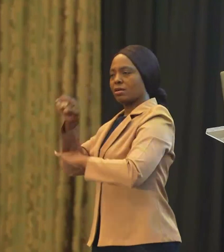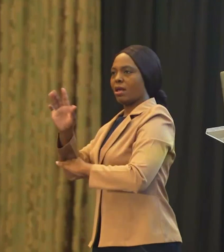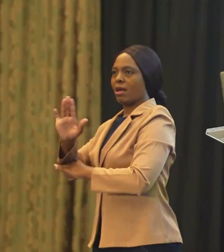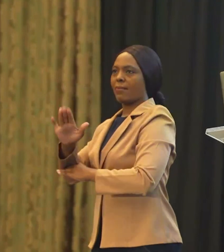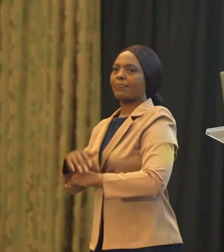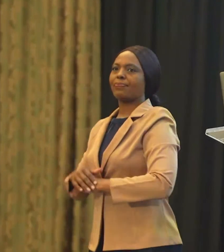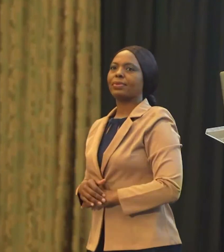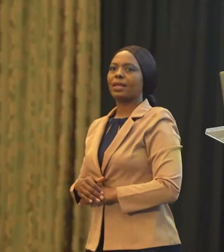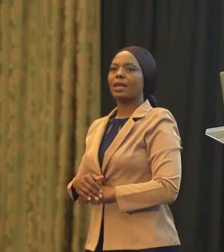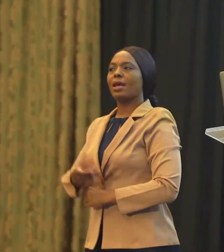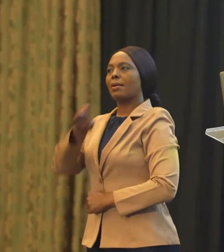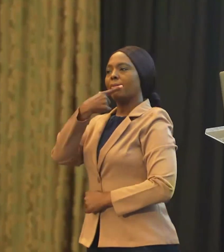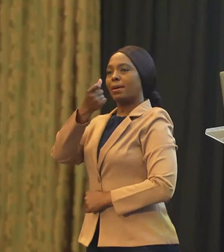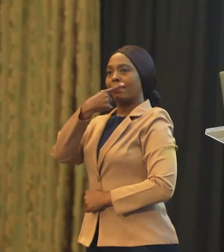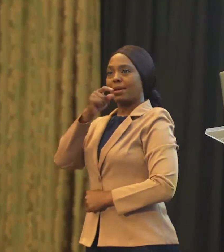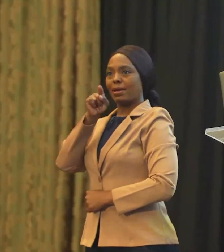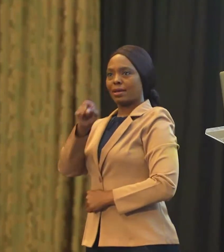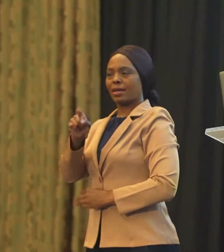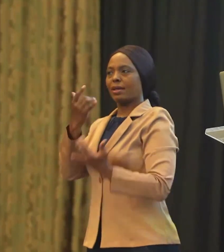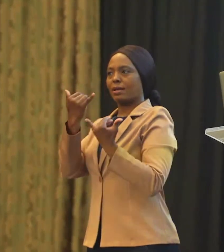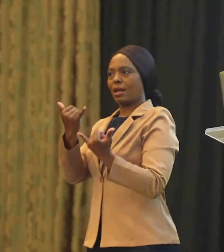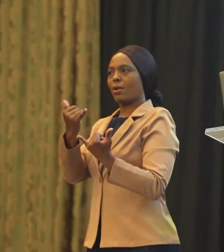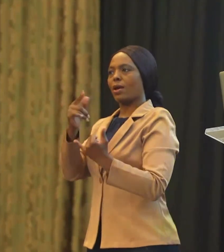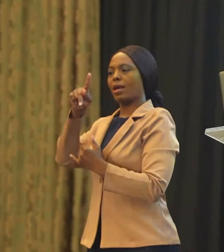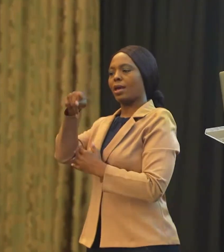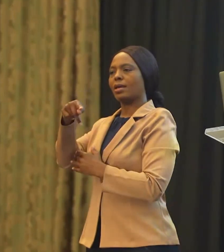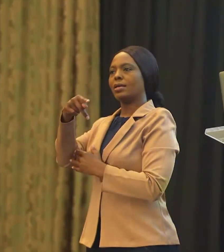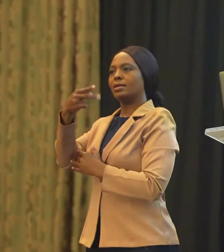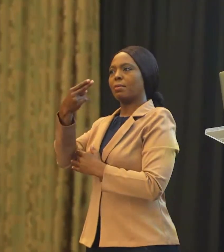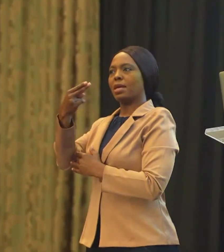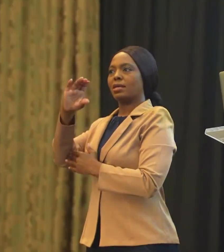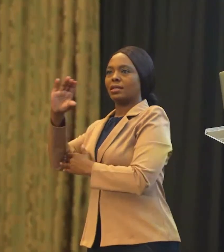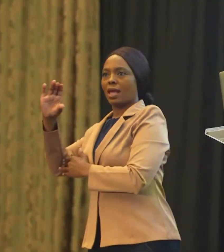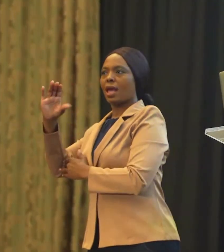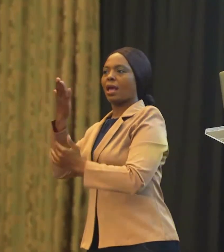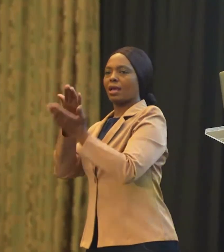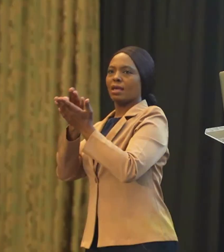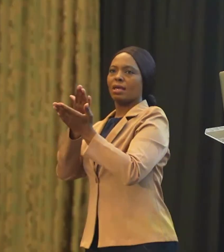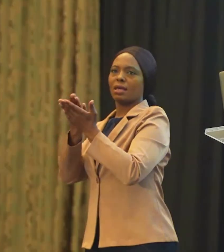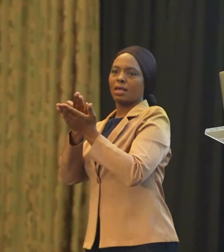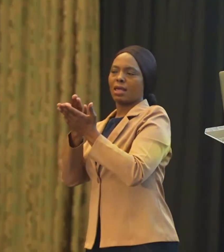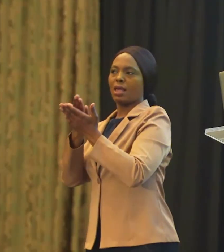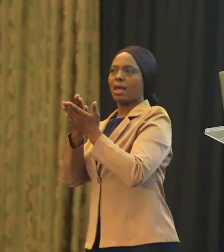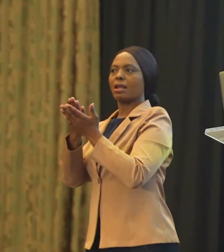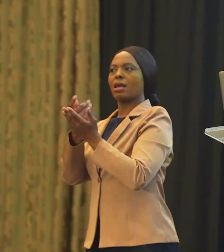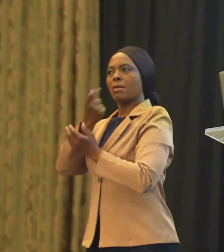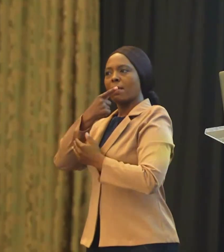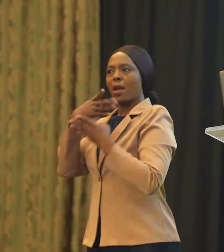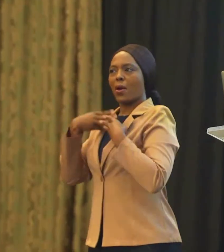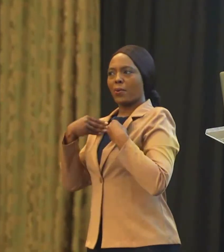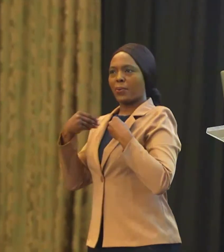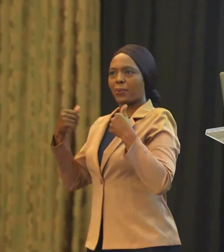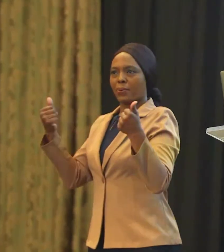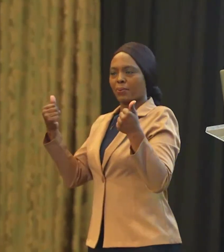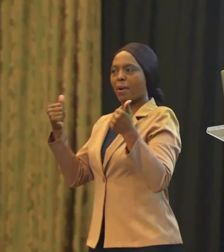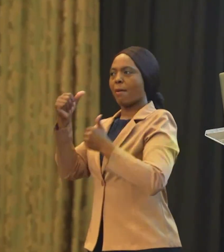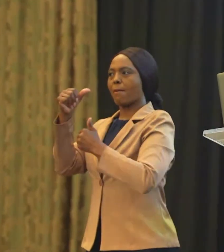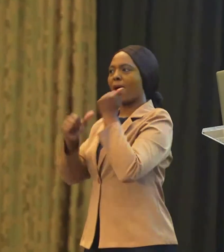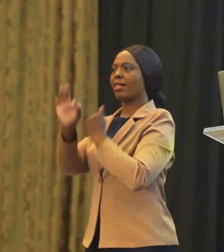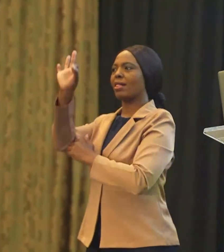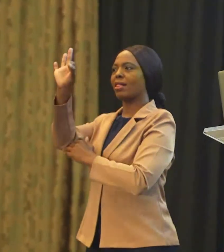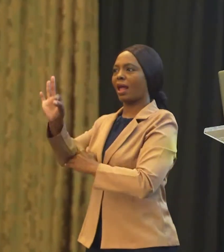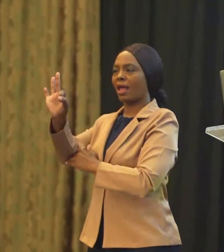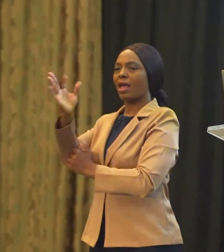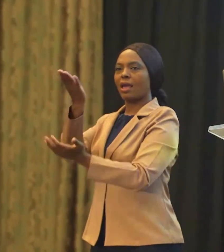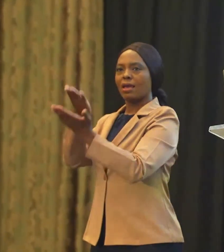for hepatitis C really needs to become more affordable. We can cure hepatitis C in 3 months. We can